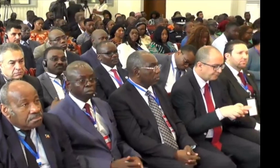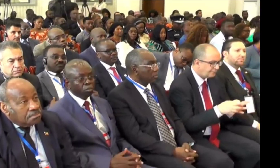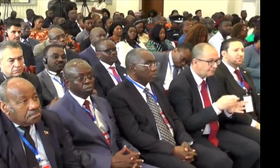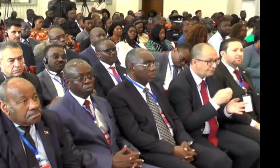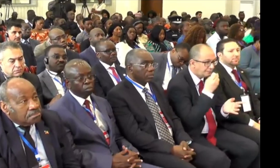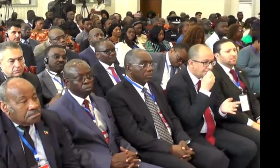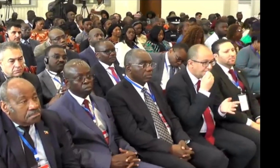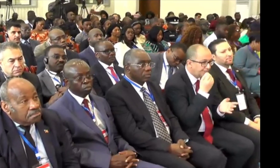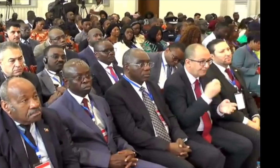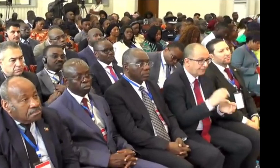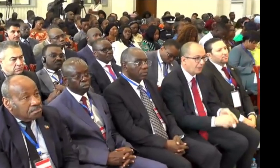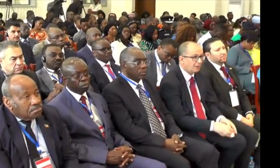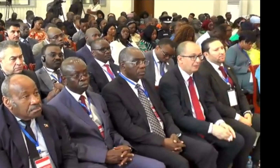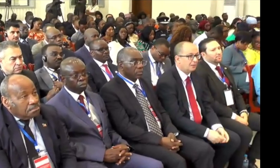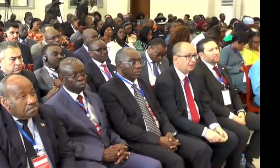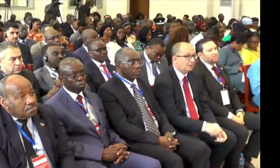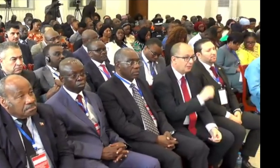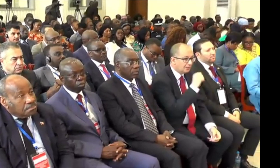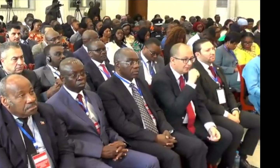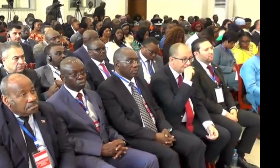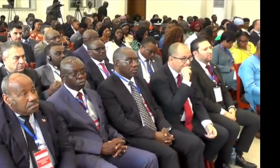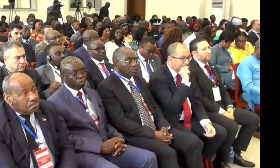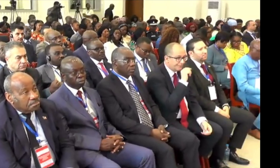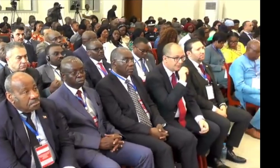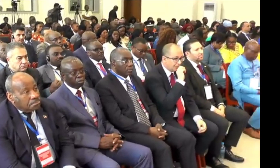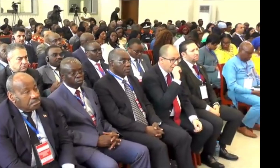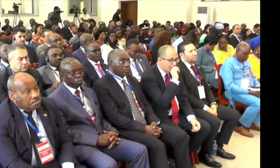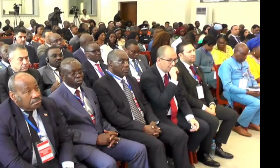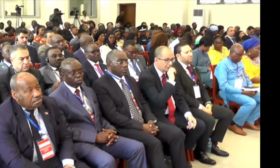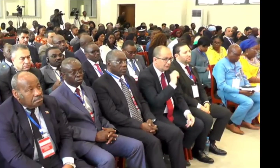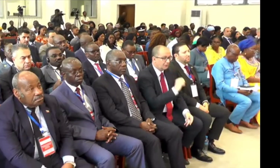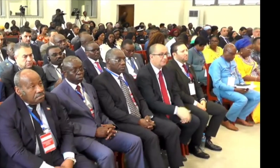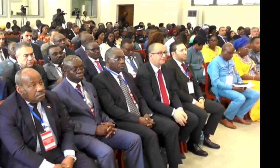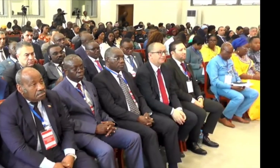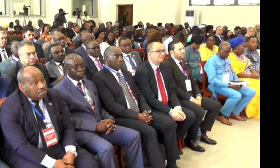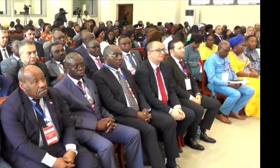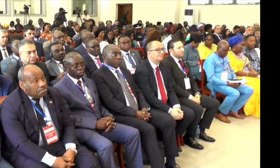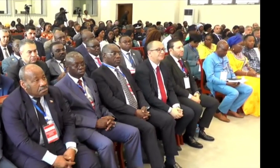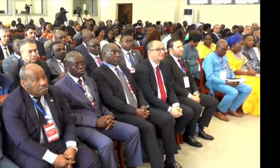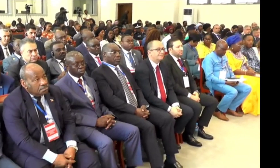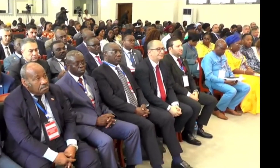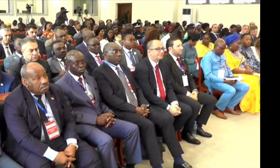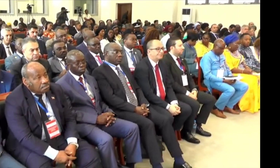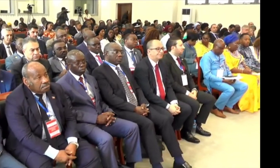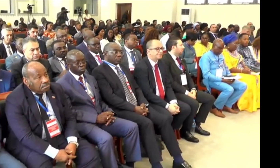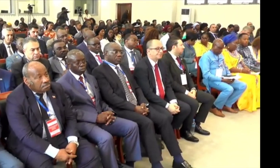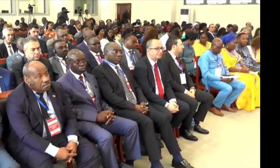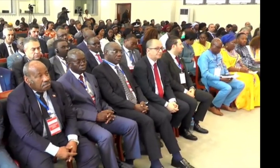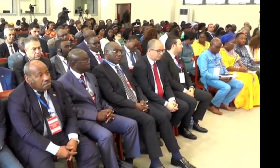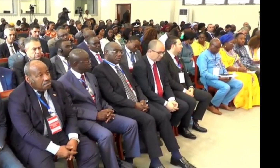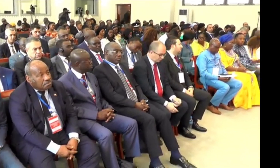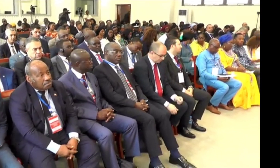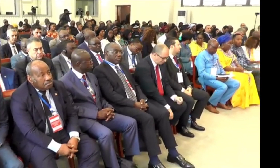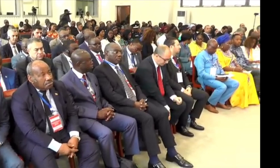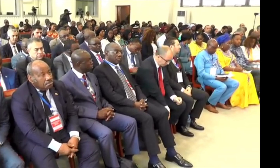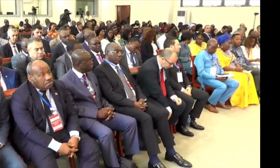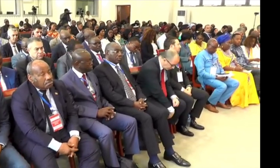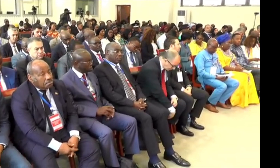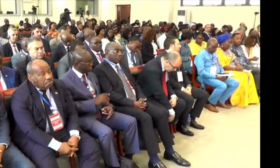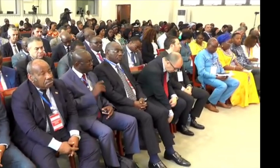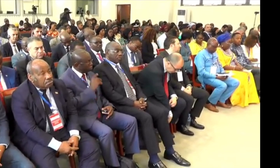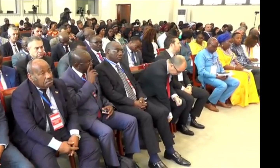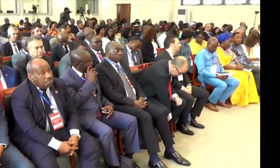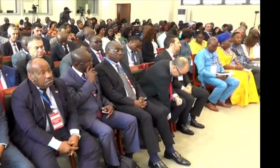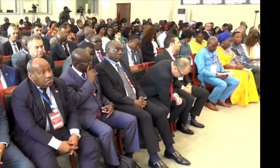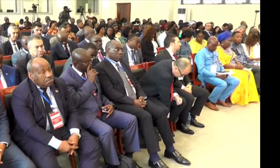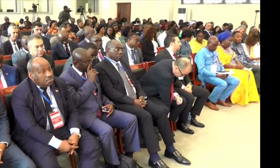Next, for joining your voice to the fact that we need to unite, work